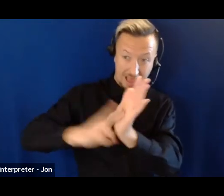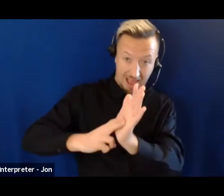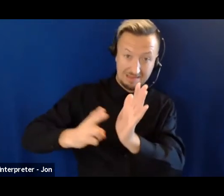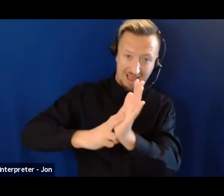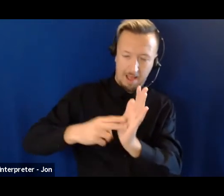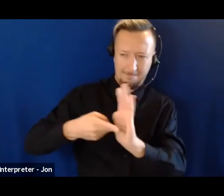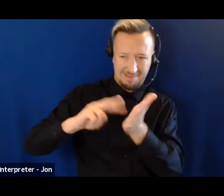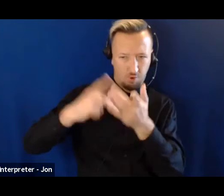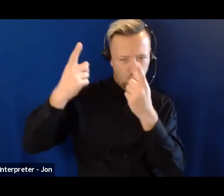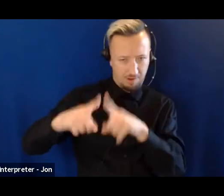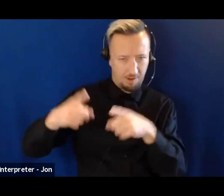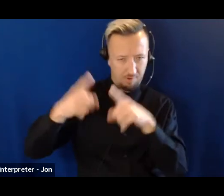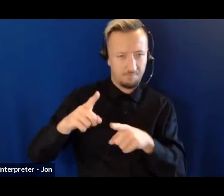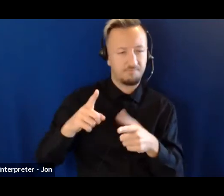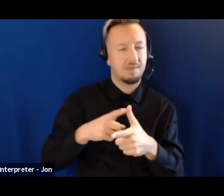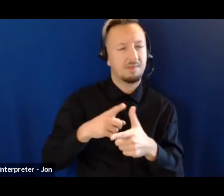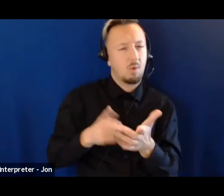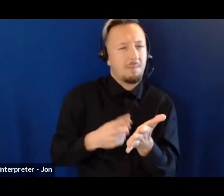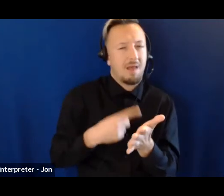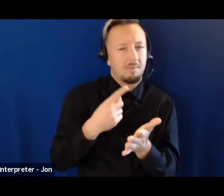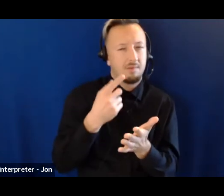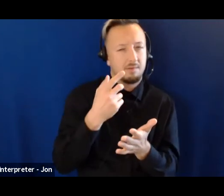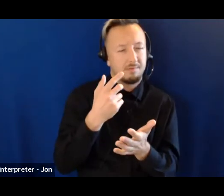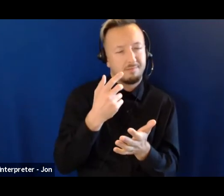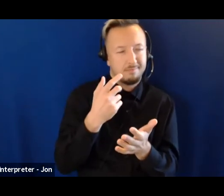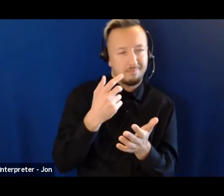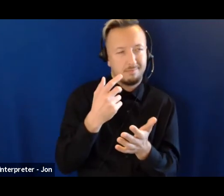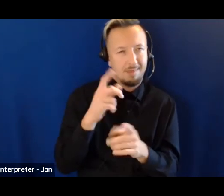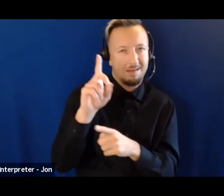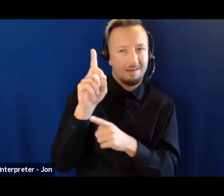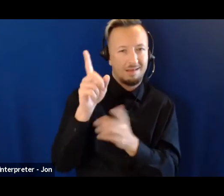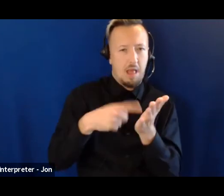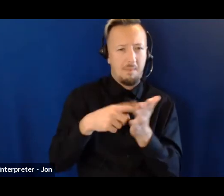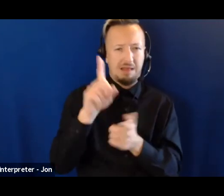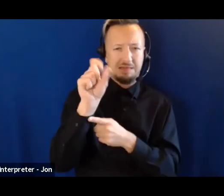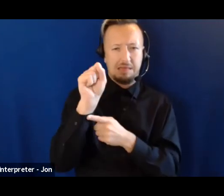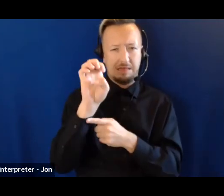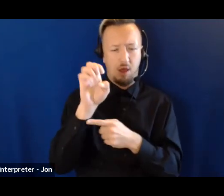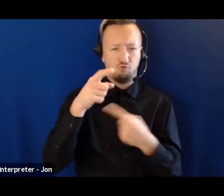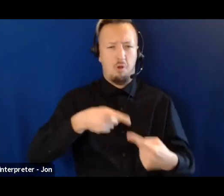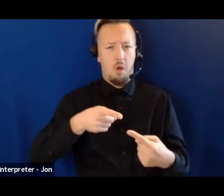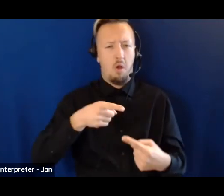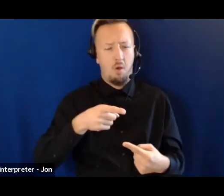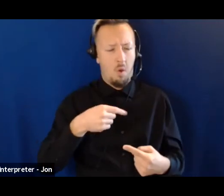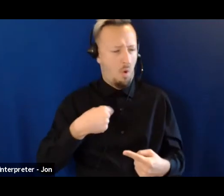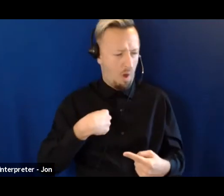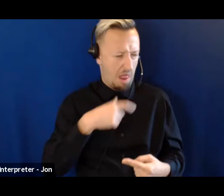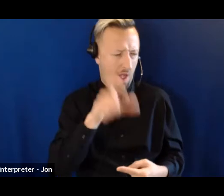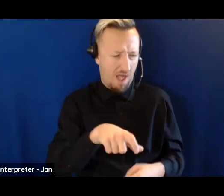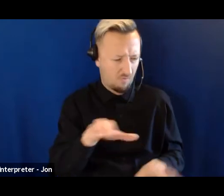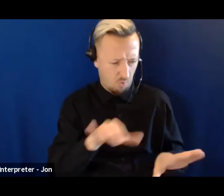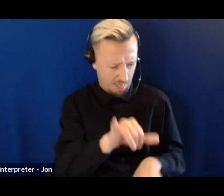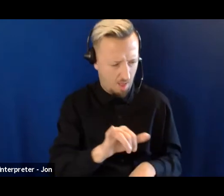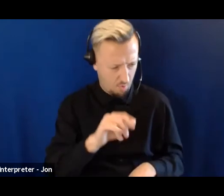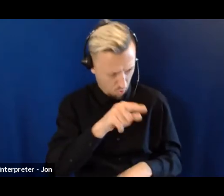it's always interesting to me when DSCs struggle with that and say, we didn't know we had to do that. What do you mean that our only